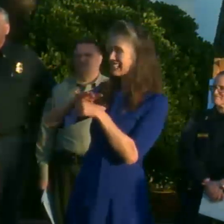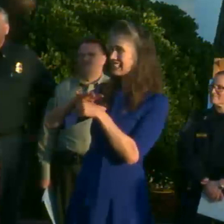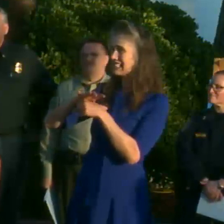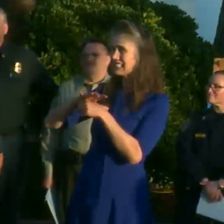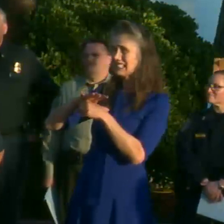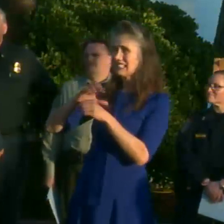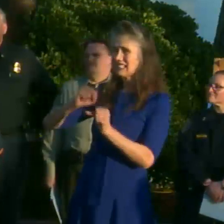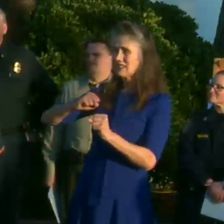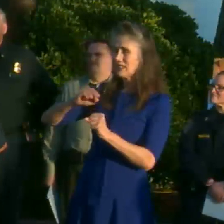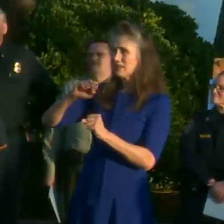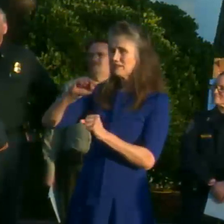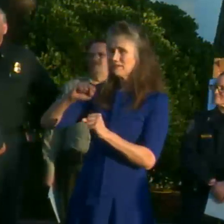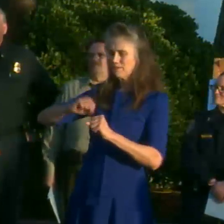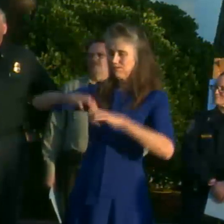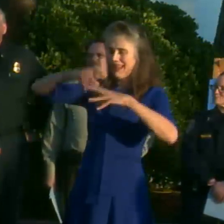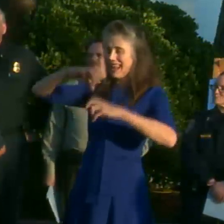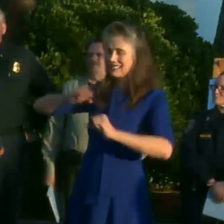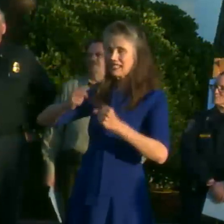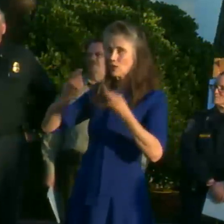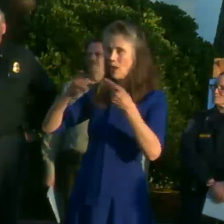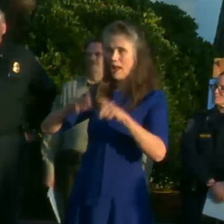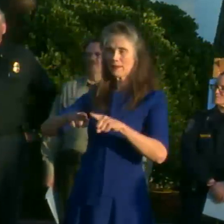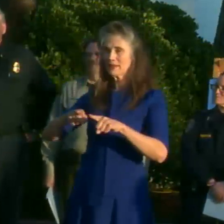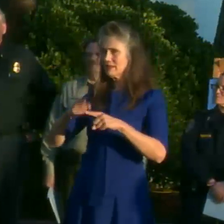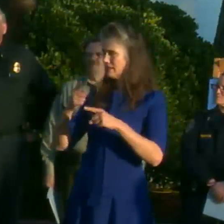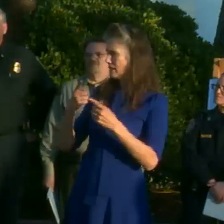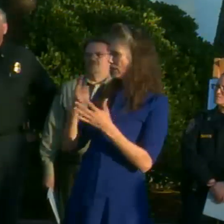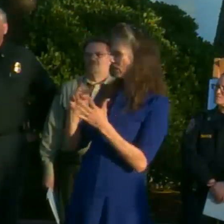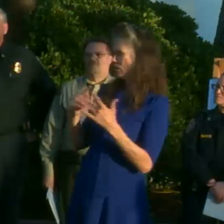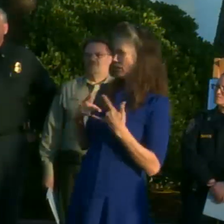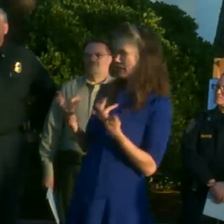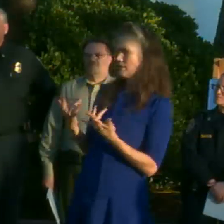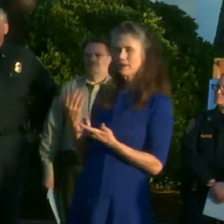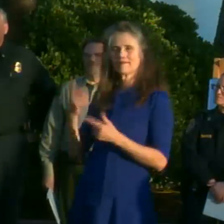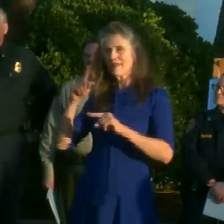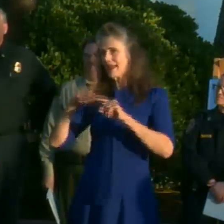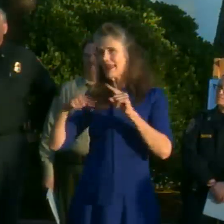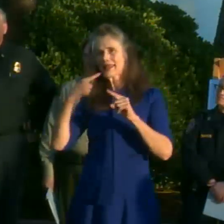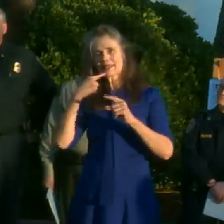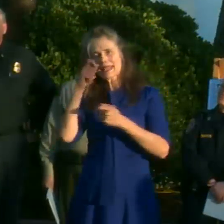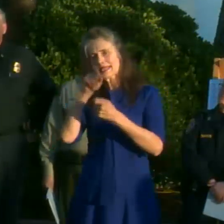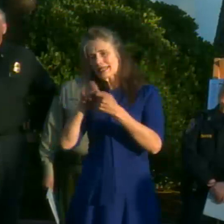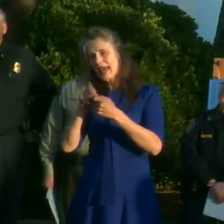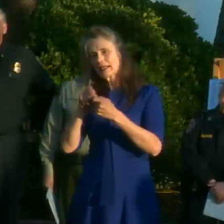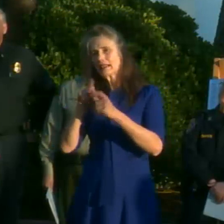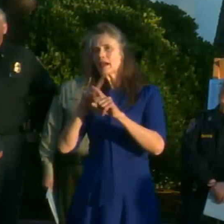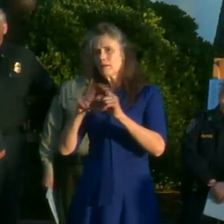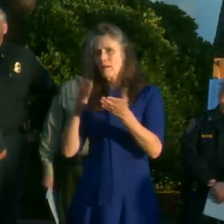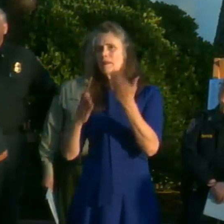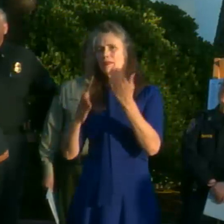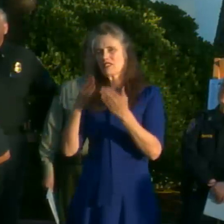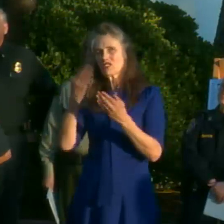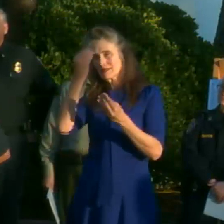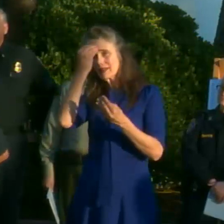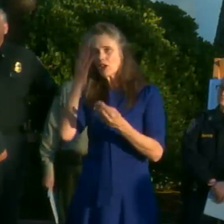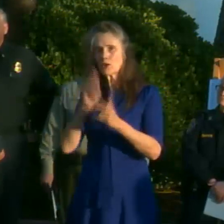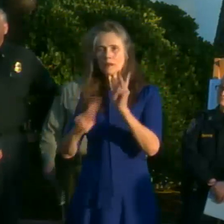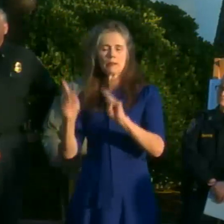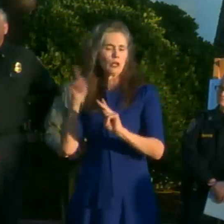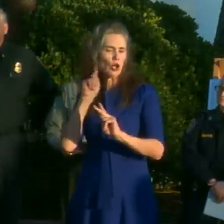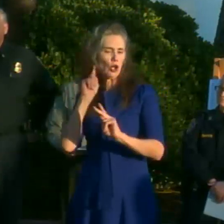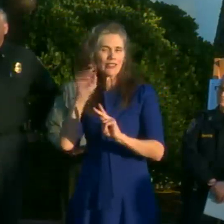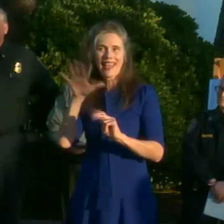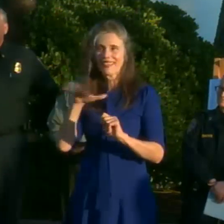I cannot address the blasting. I just know that there's some sort of a blasting operation going on, so it may be heard in the area. And it's